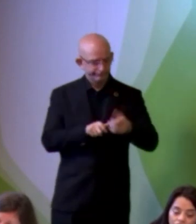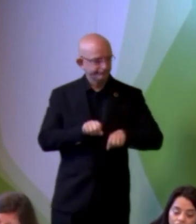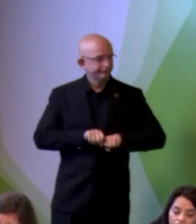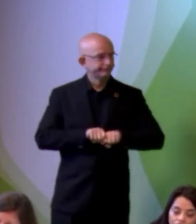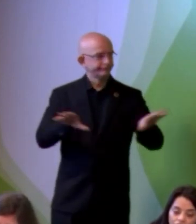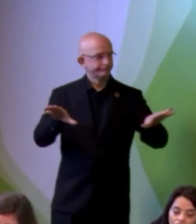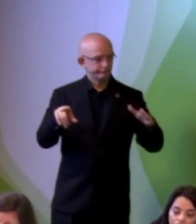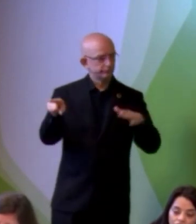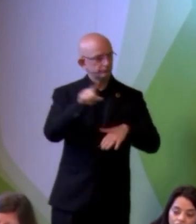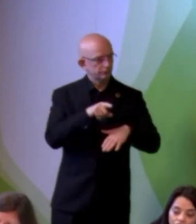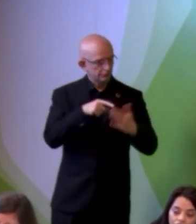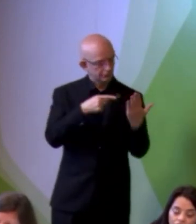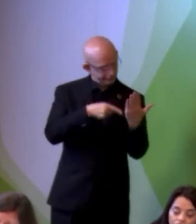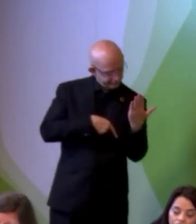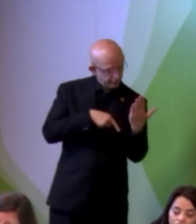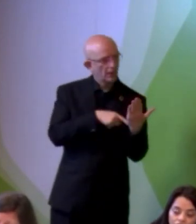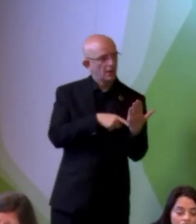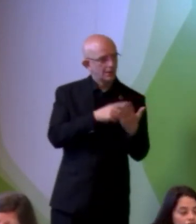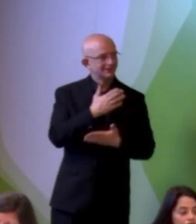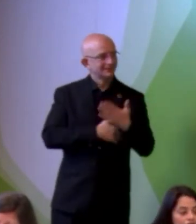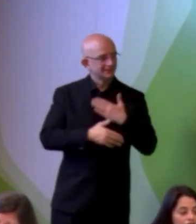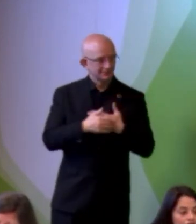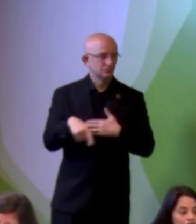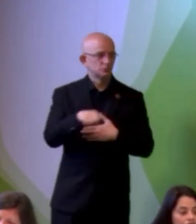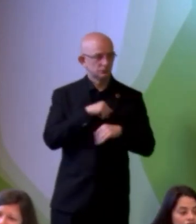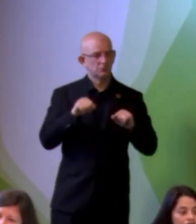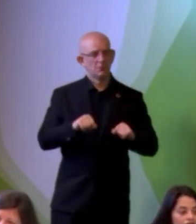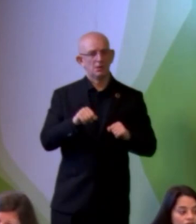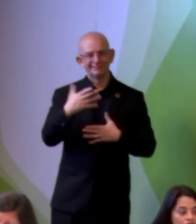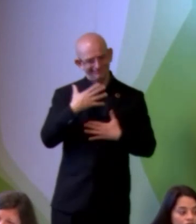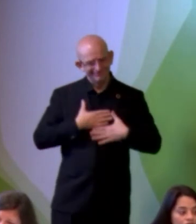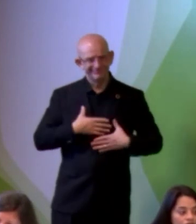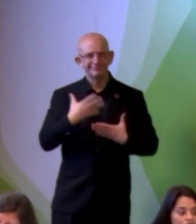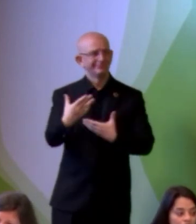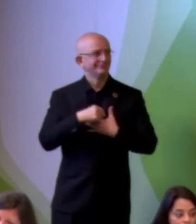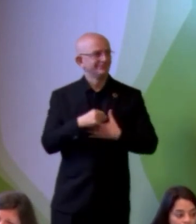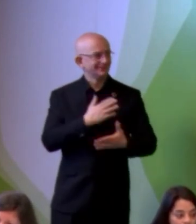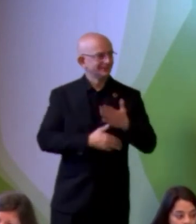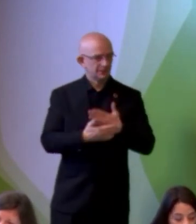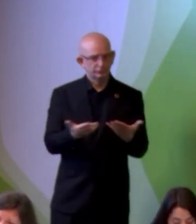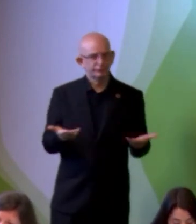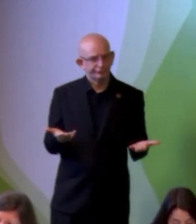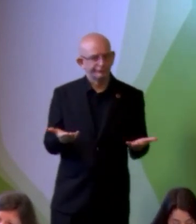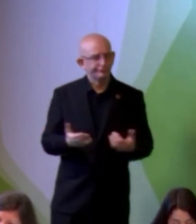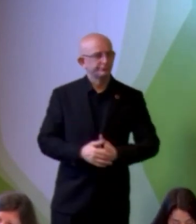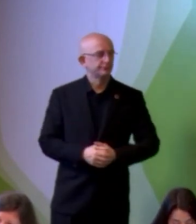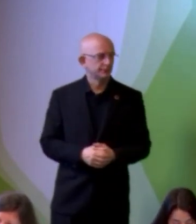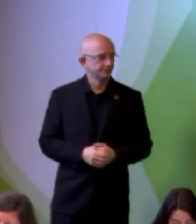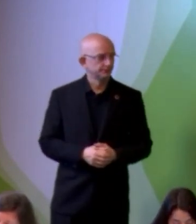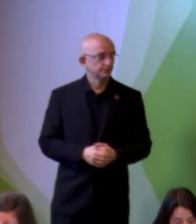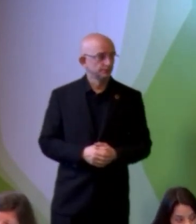are brought on board and to know the condition. And through this, now we have developed a